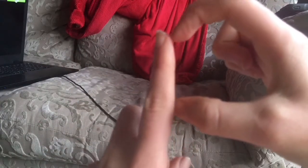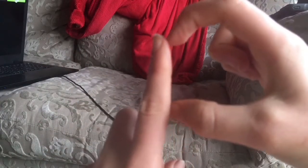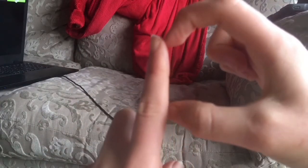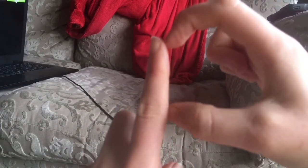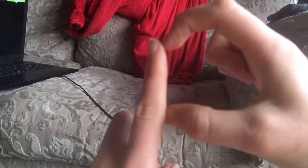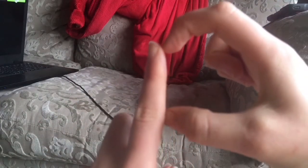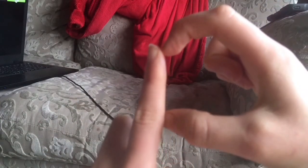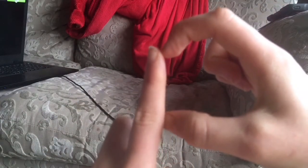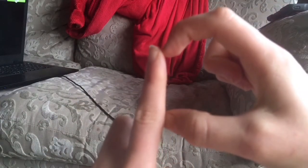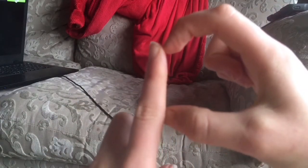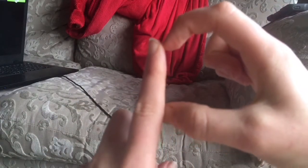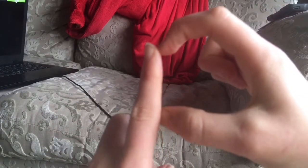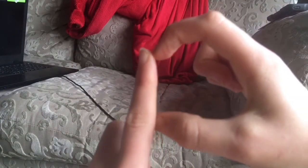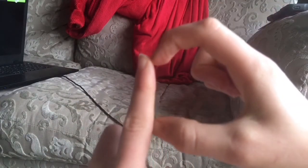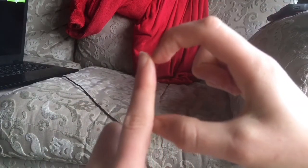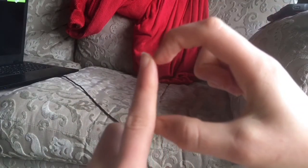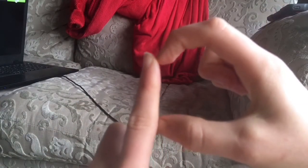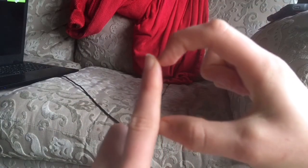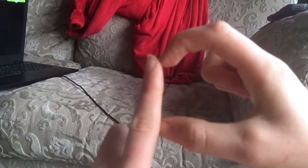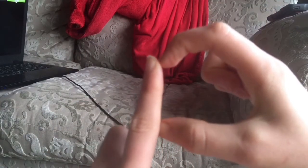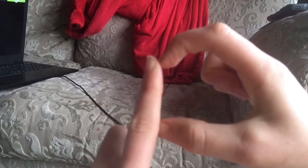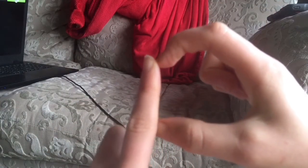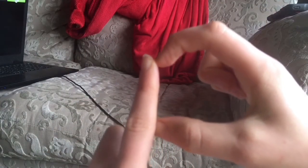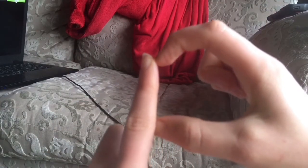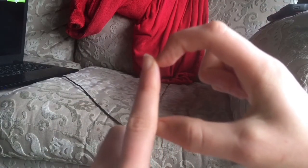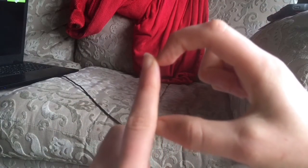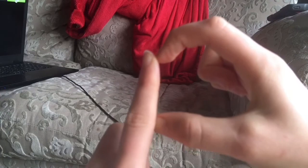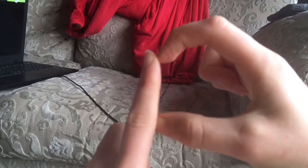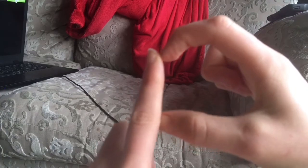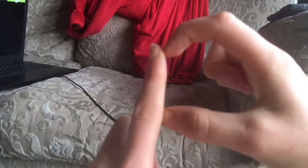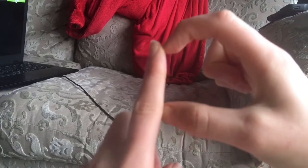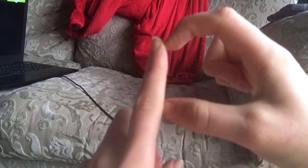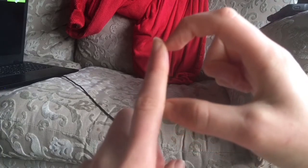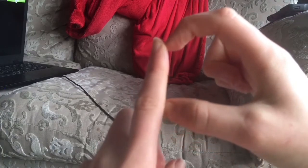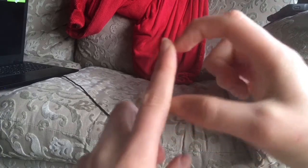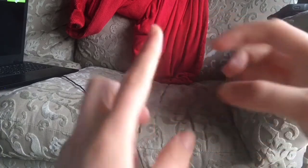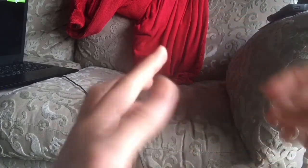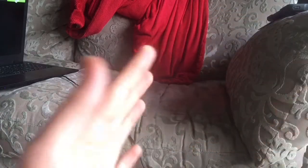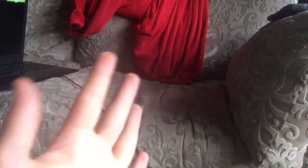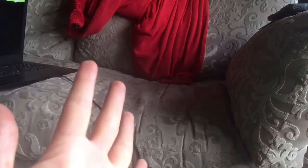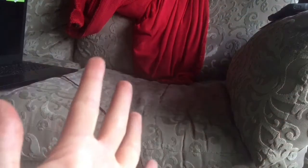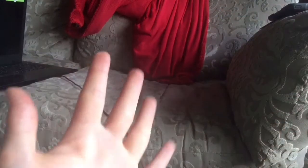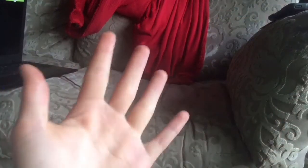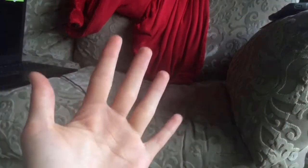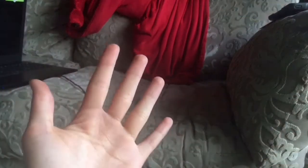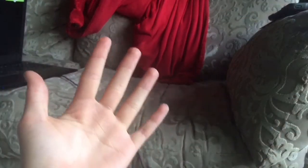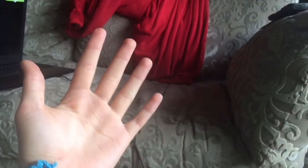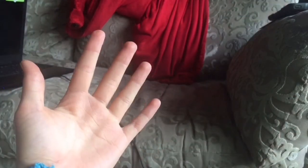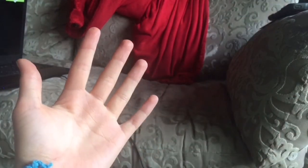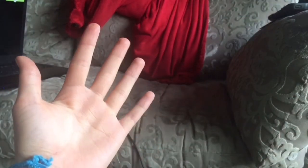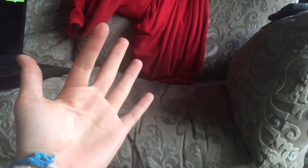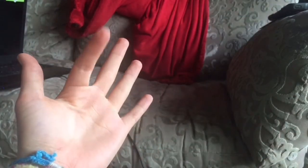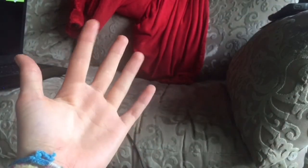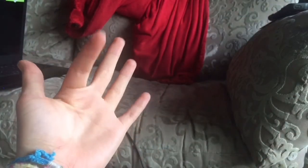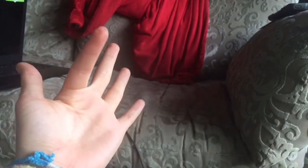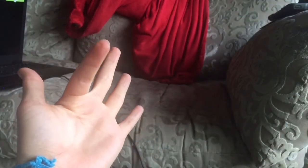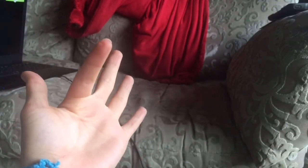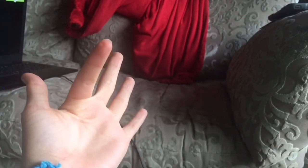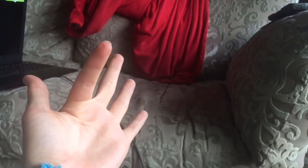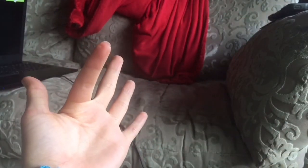going to put it on top, so then it looks like a D to you. Then for E, we're going to get our left hand again, and we're going to get our pointing finger